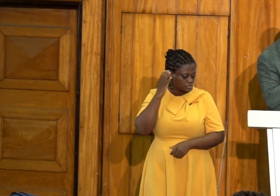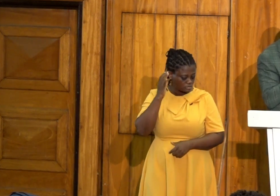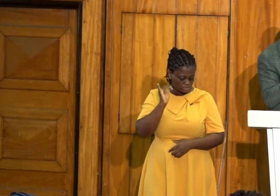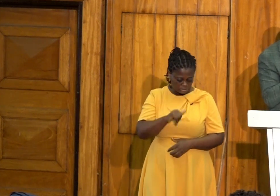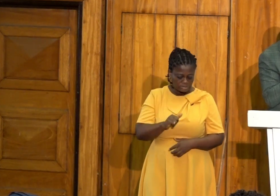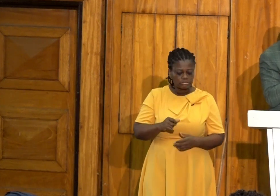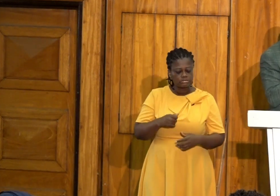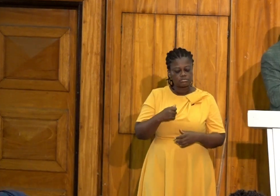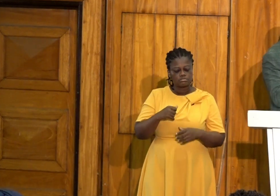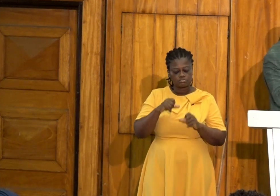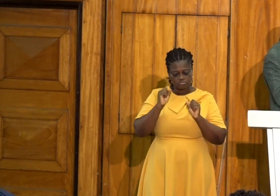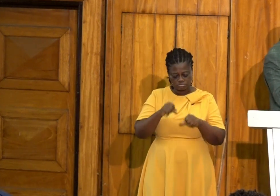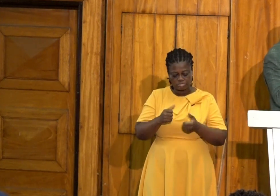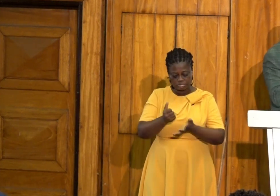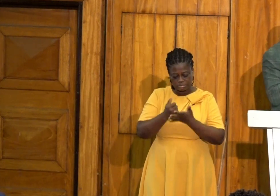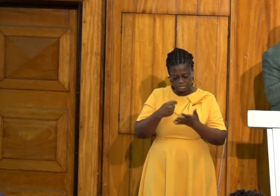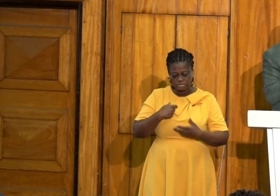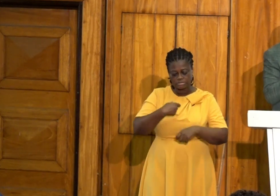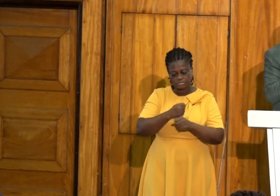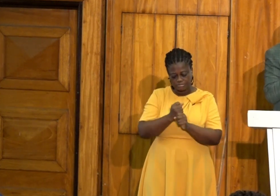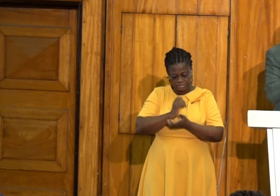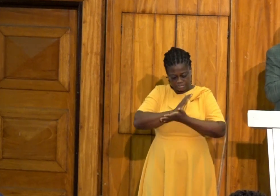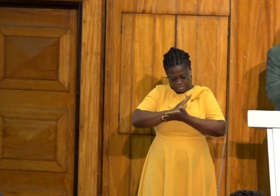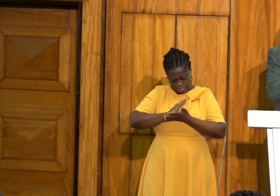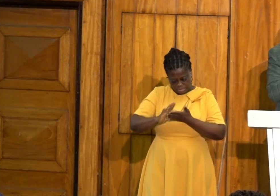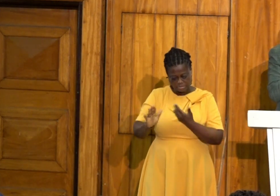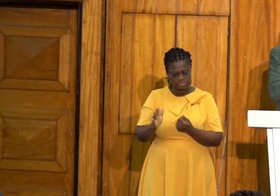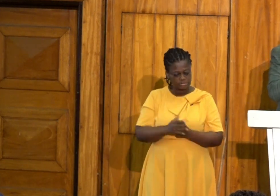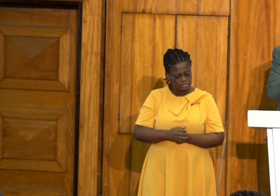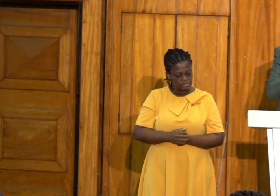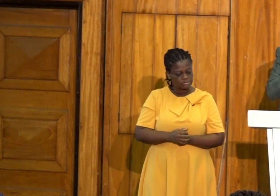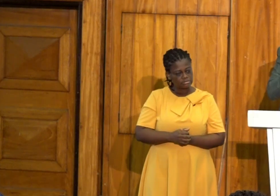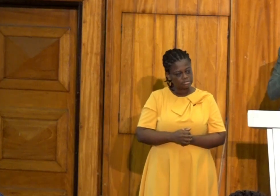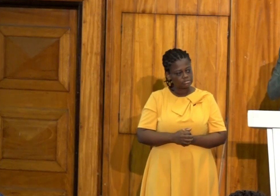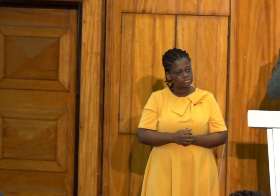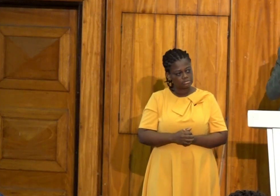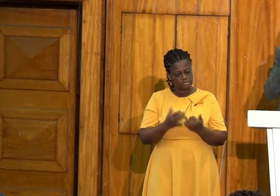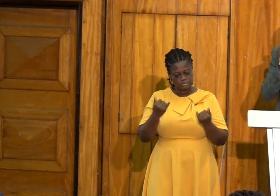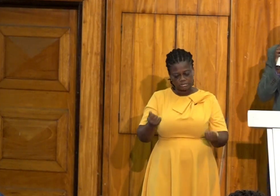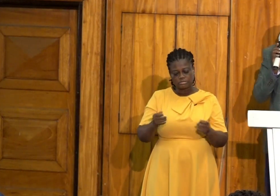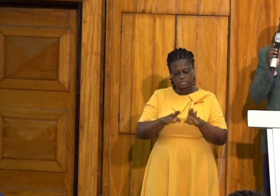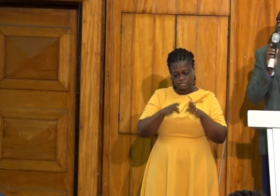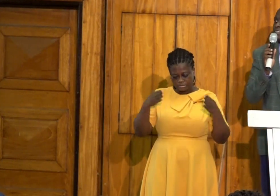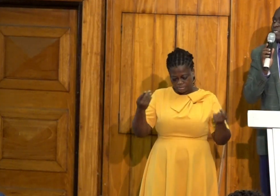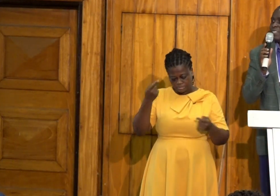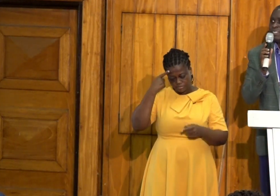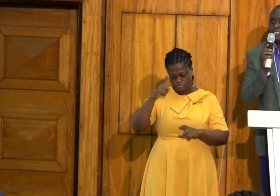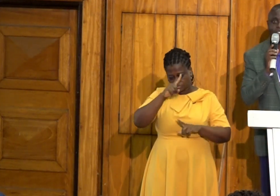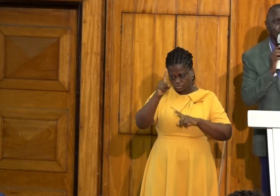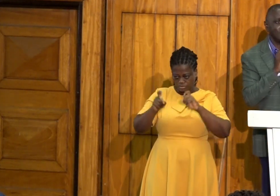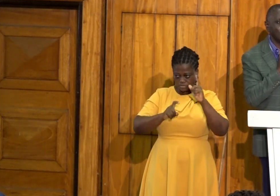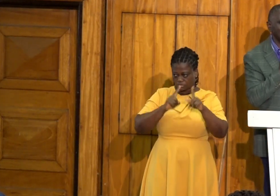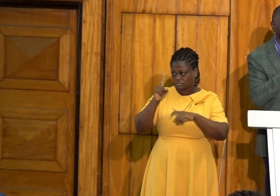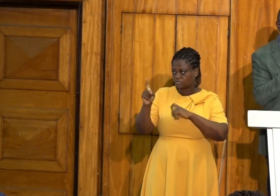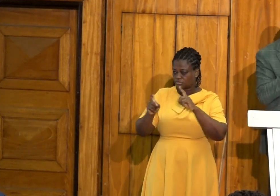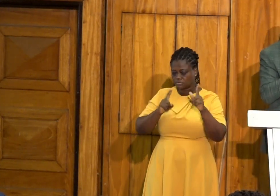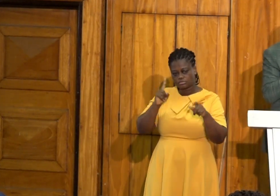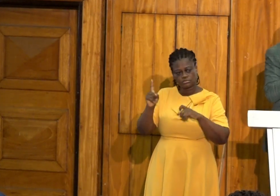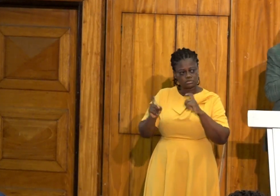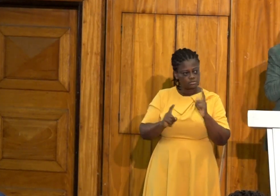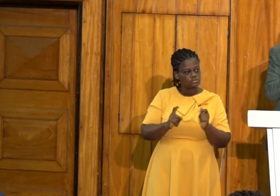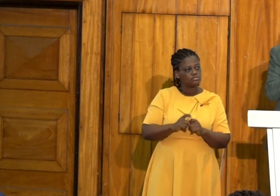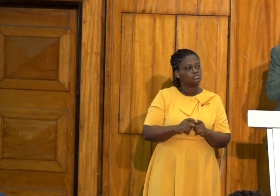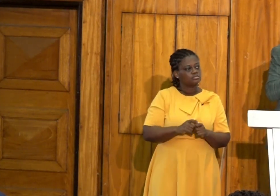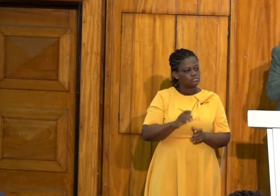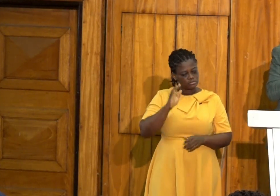you answer to the questions from the floor. Now over at the floor, question 1, yes, then question, may